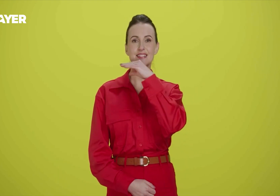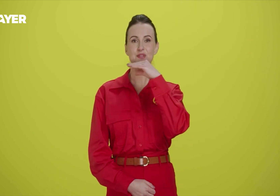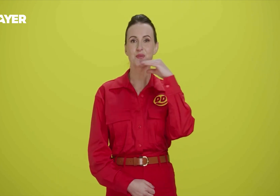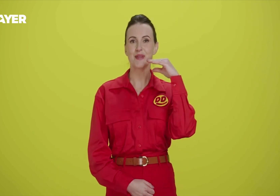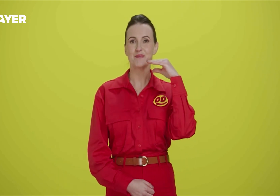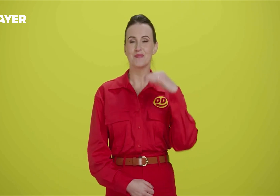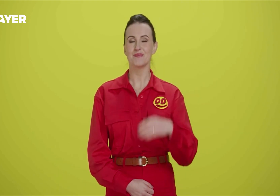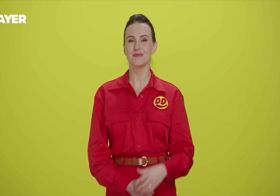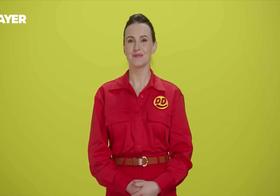Ice cream.